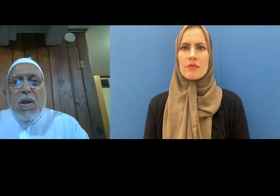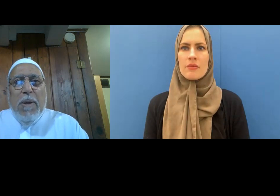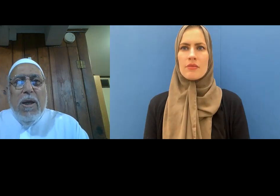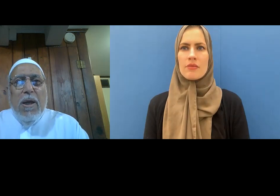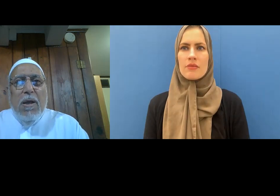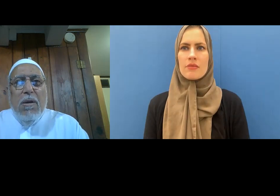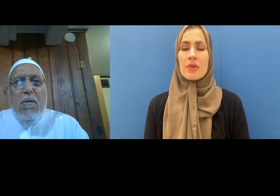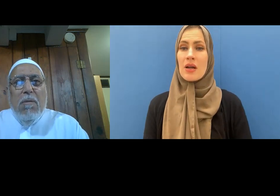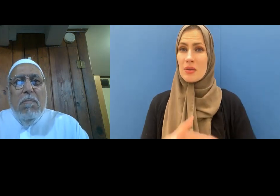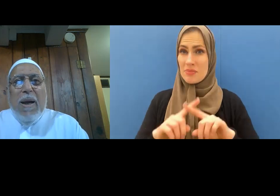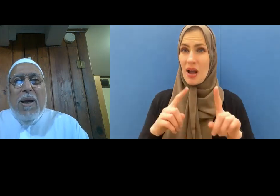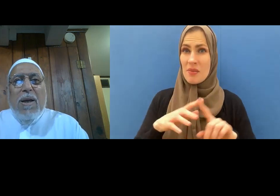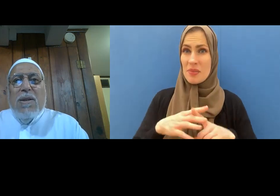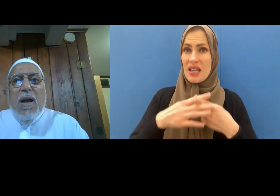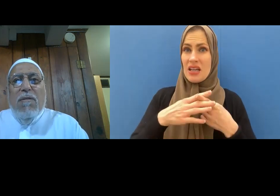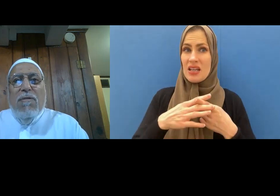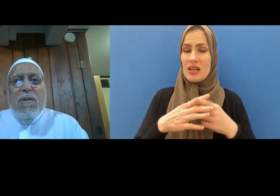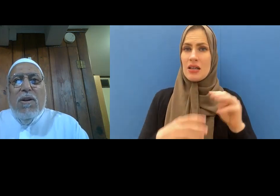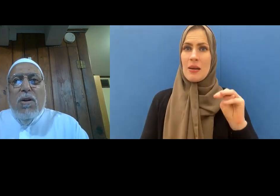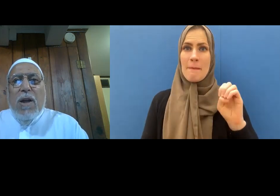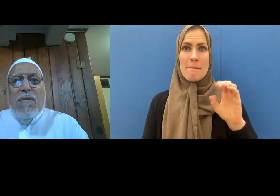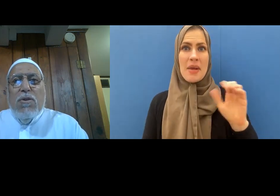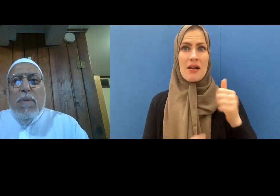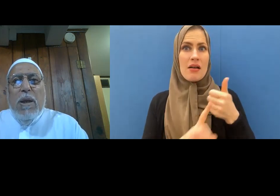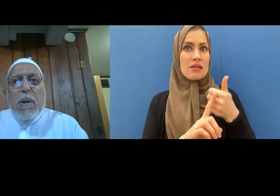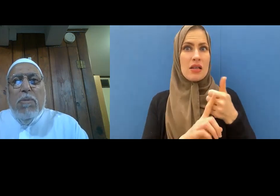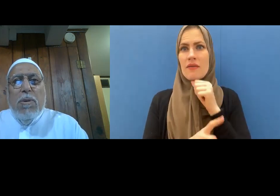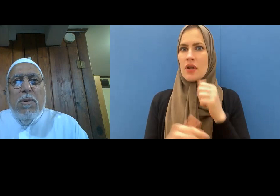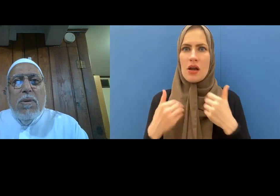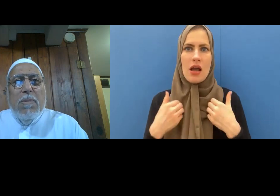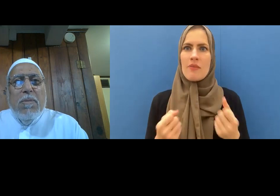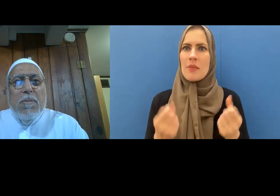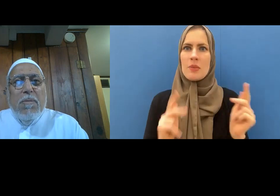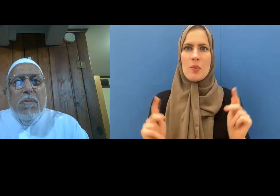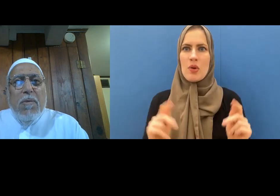But in the beginning, Mecca itself did not have so many people